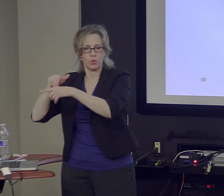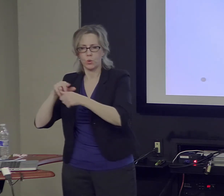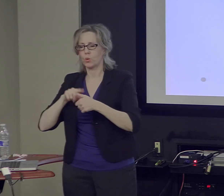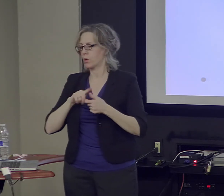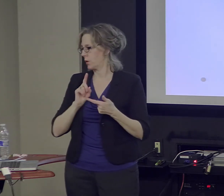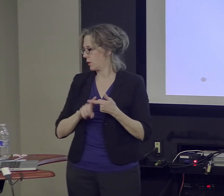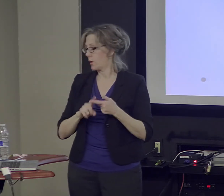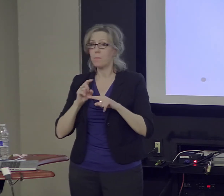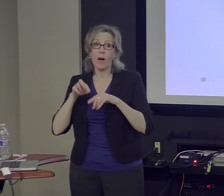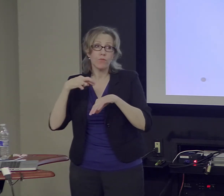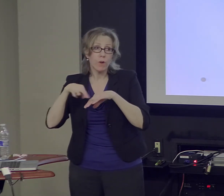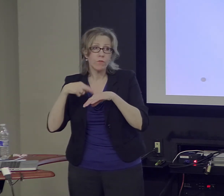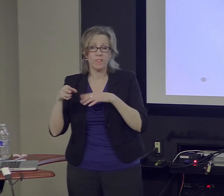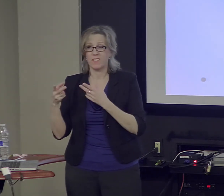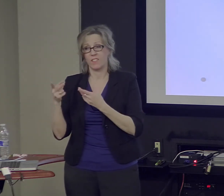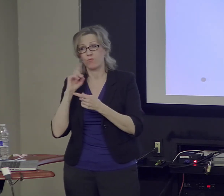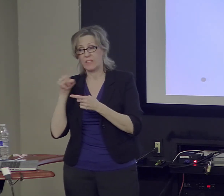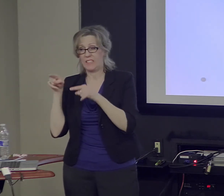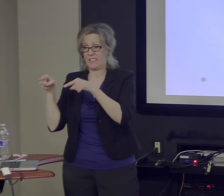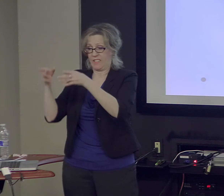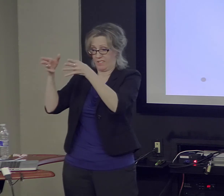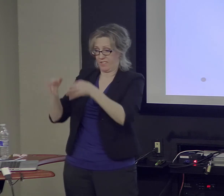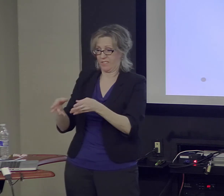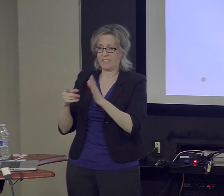So we mean signs that look like what they're referencing.